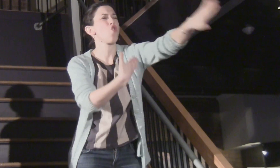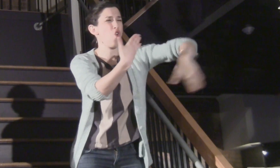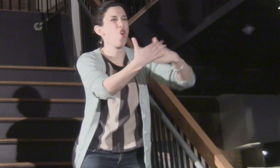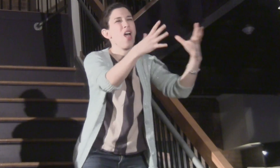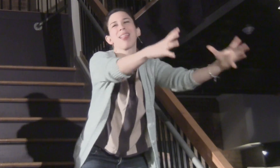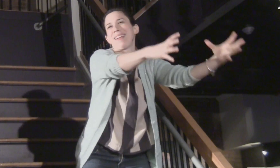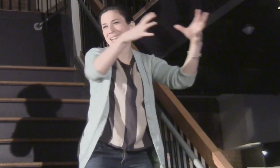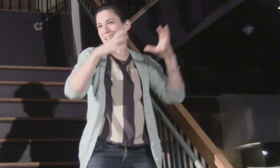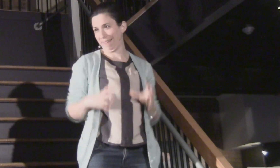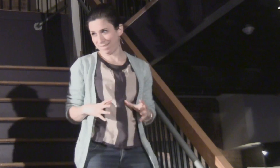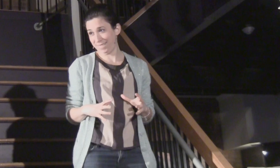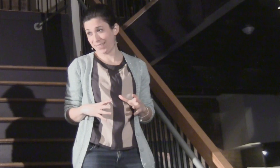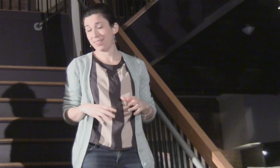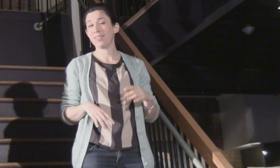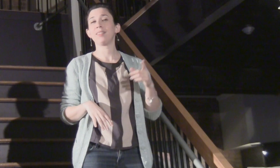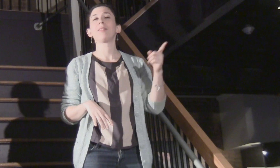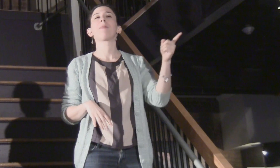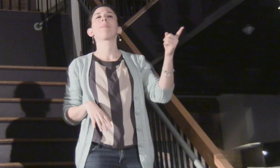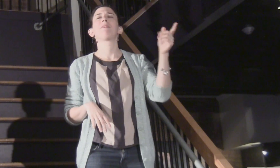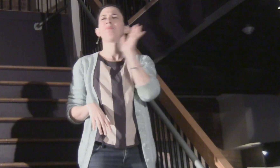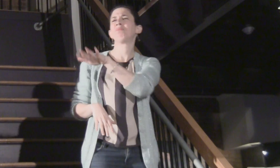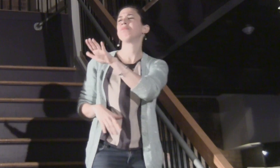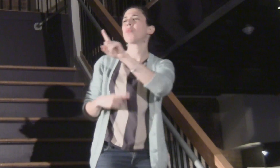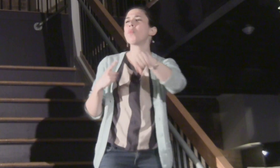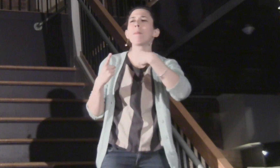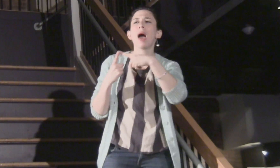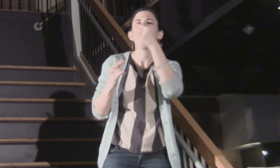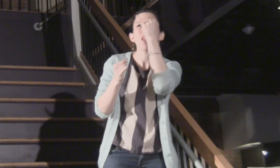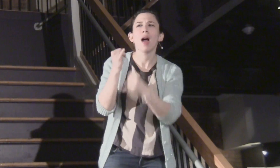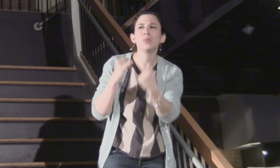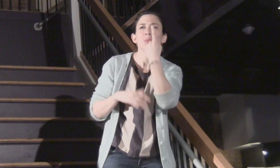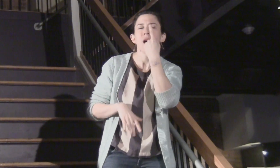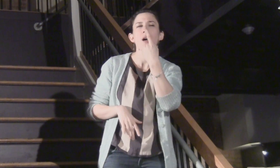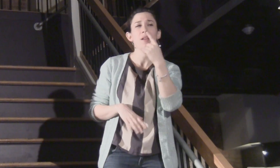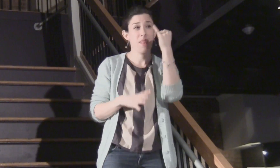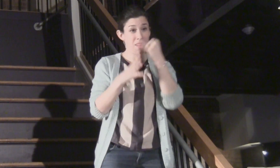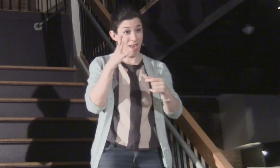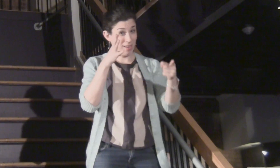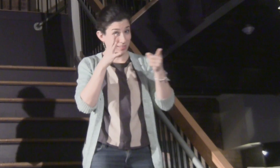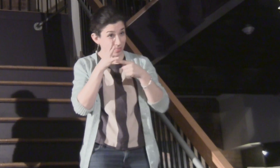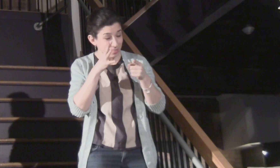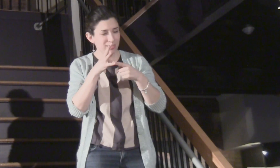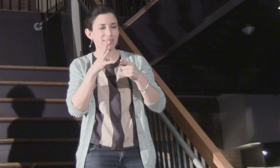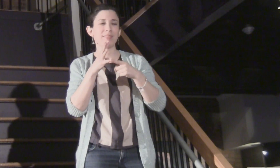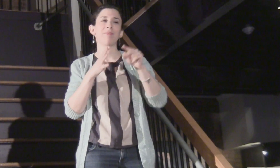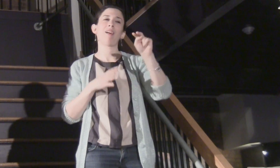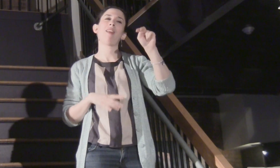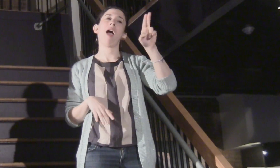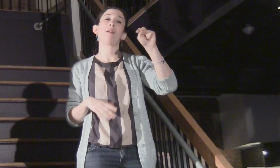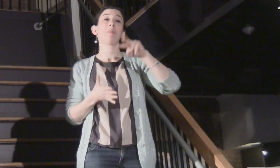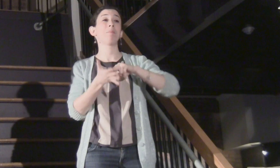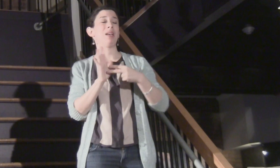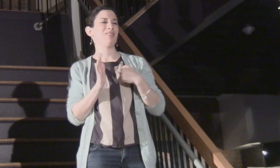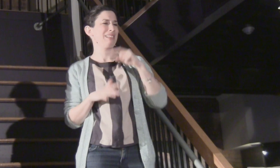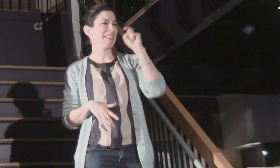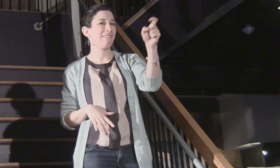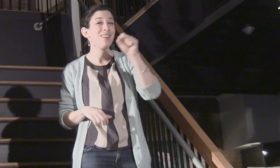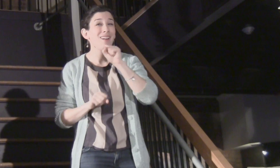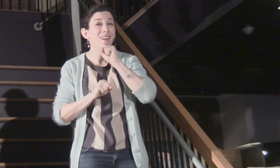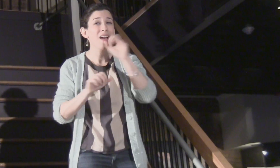them, all of it you have to give. And we said, what about the last one? That's the none. That means